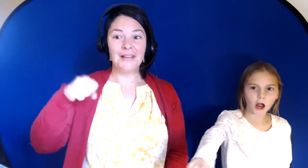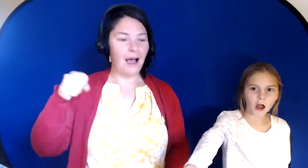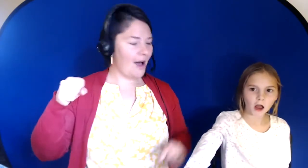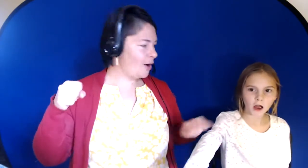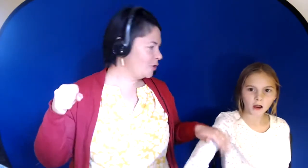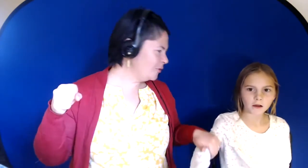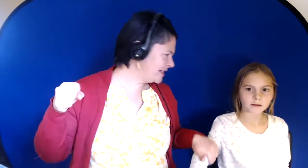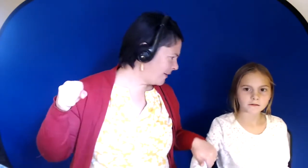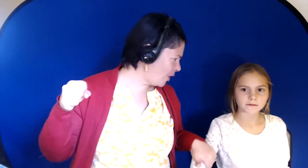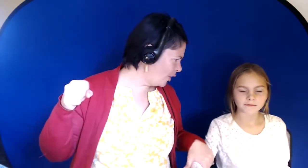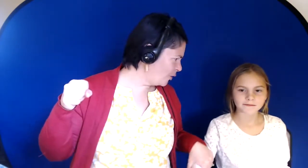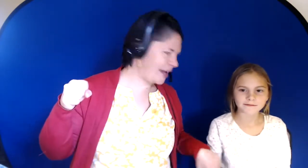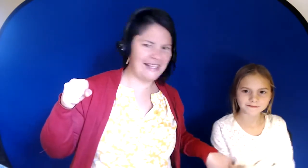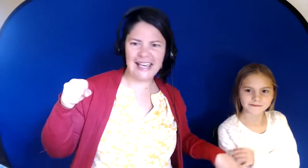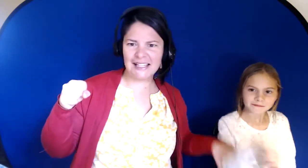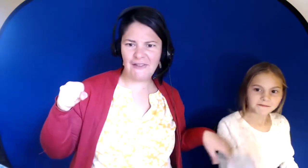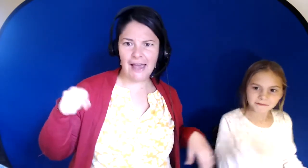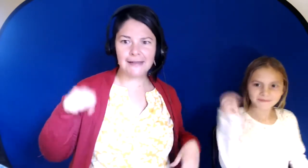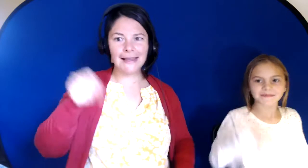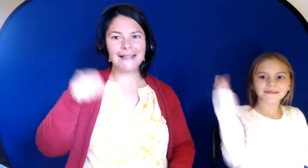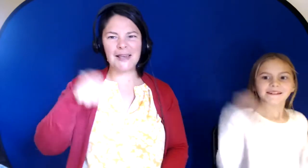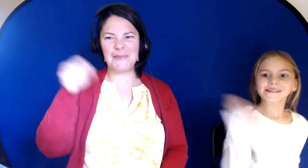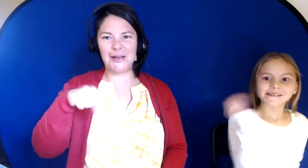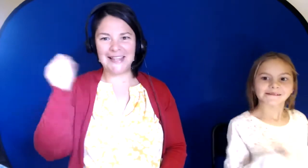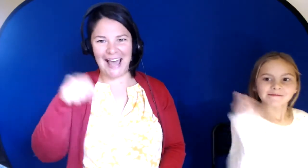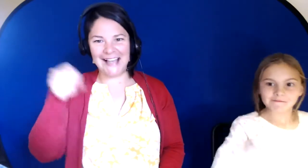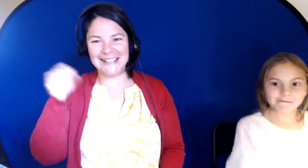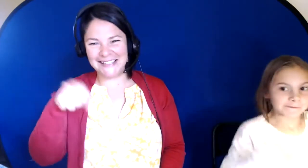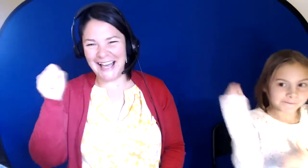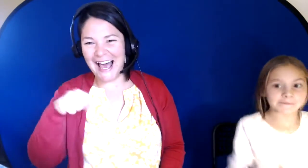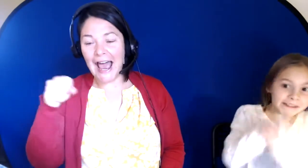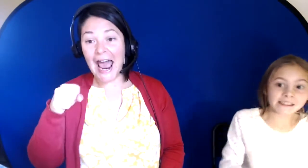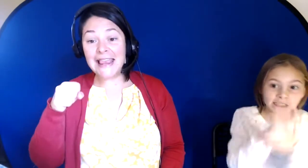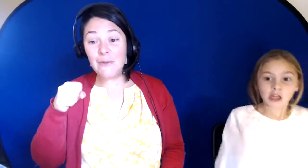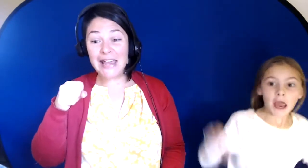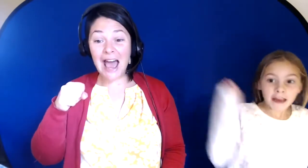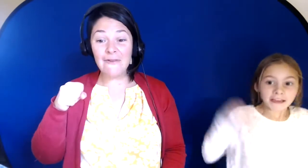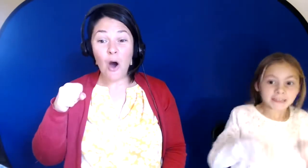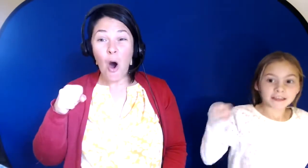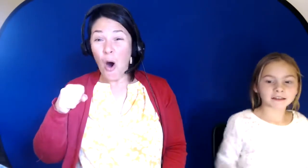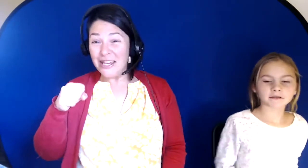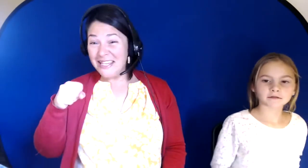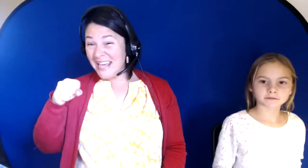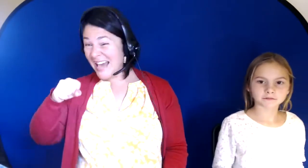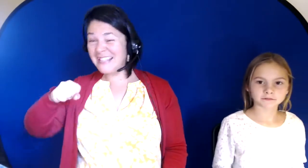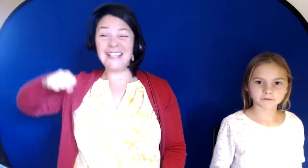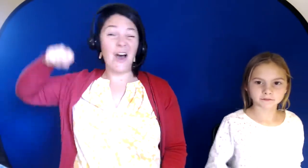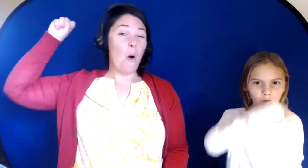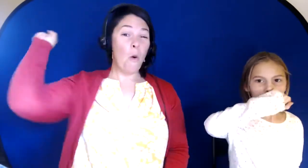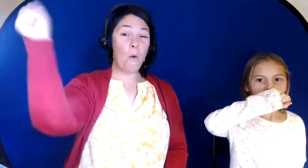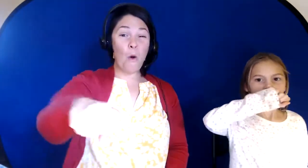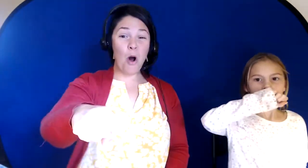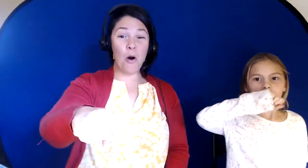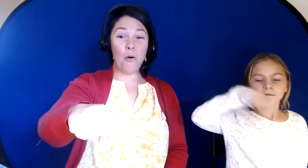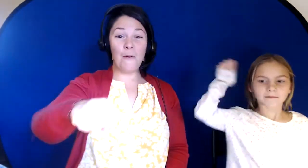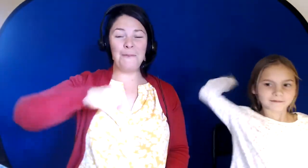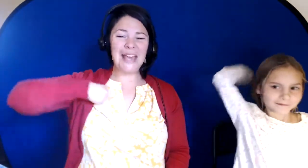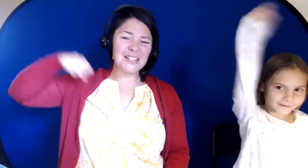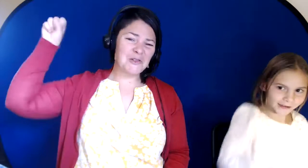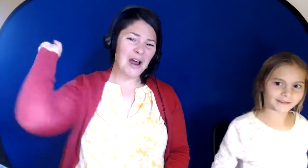Oh, you skipped all the way to kiss fist. Let's keep it on the yes. And then we have yes. Whoa. Big, strong